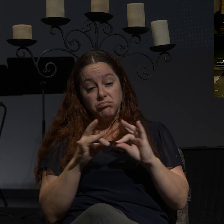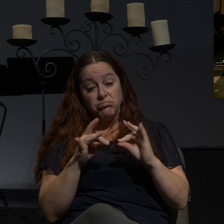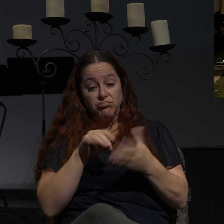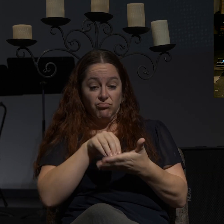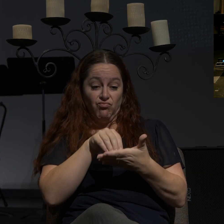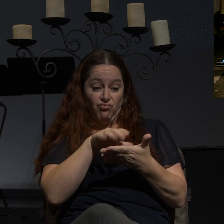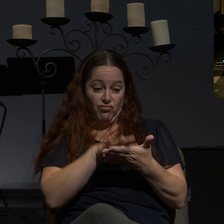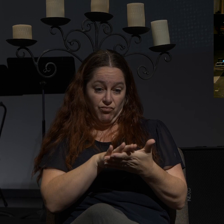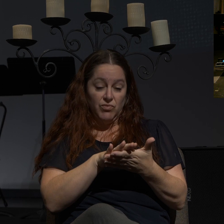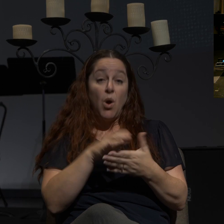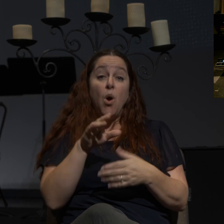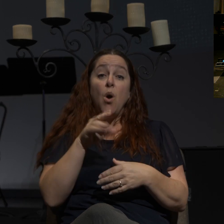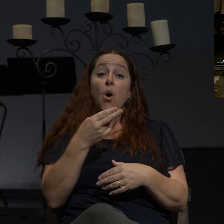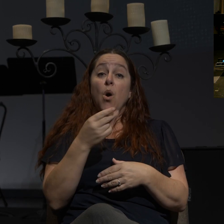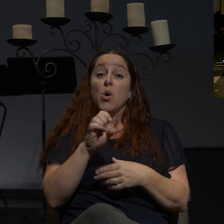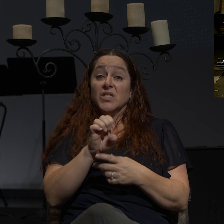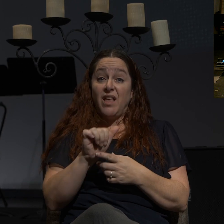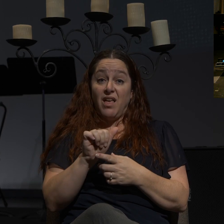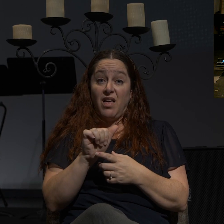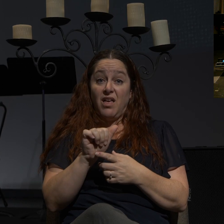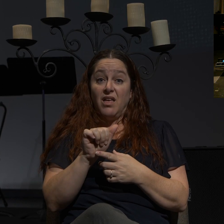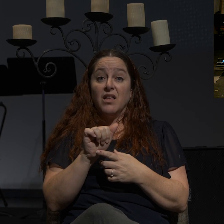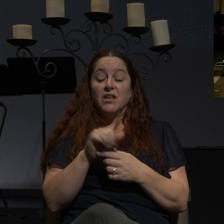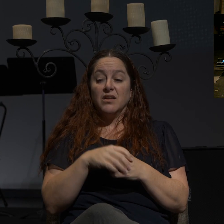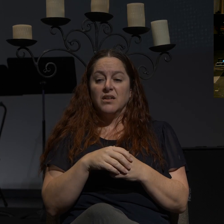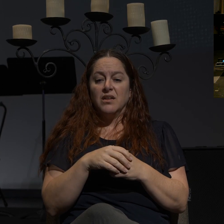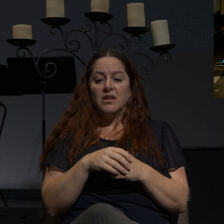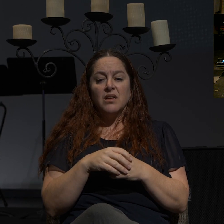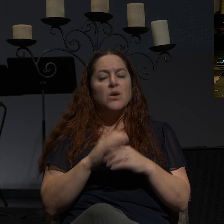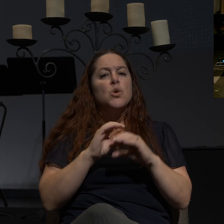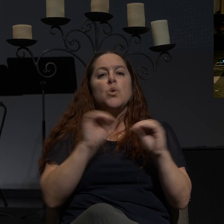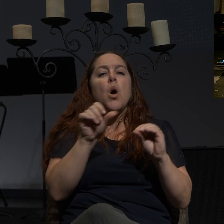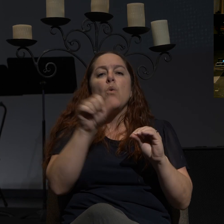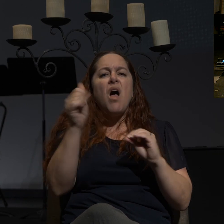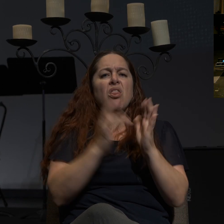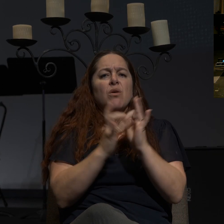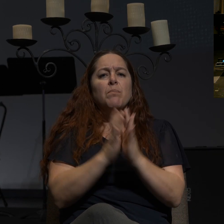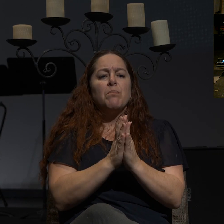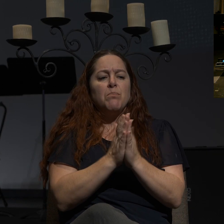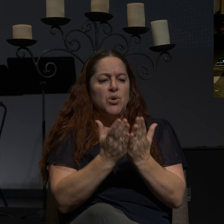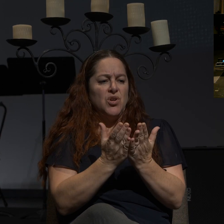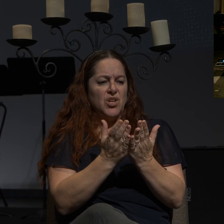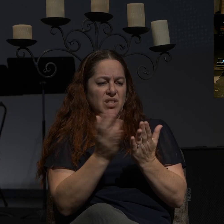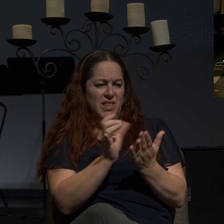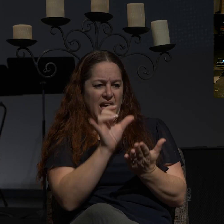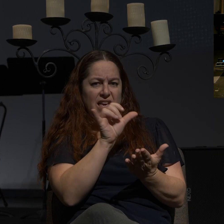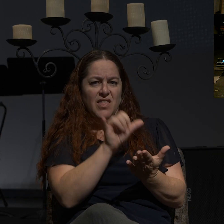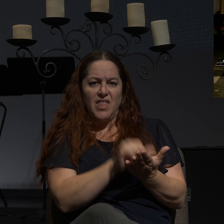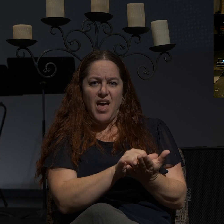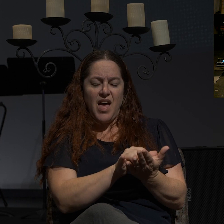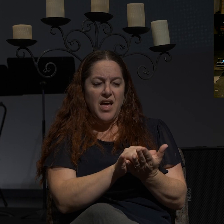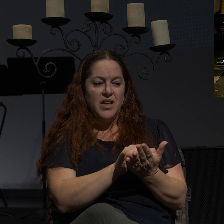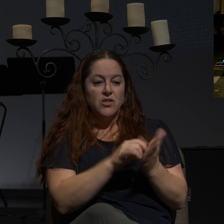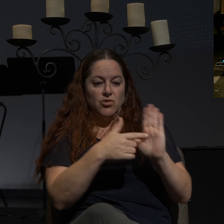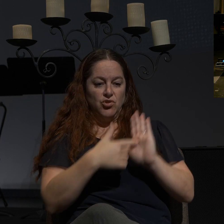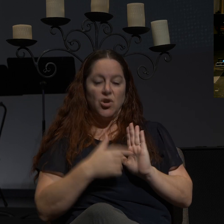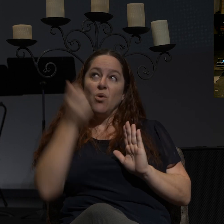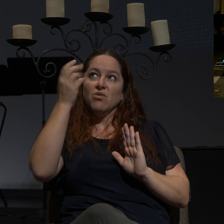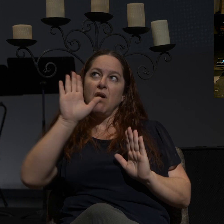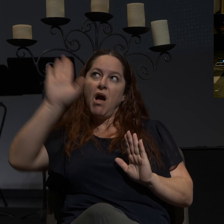have written that Hosea, there is no other biblical book like it to show us God's inner